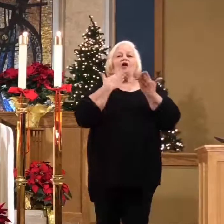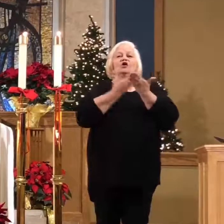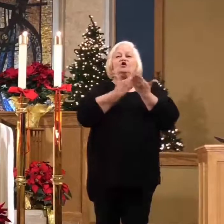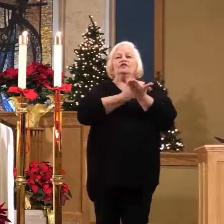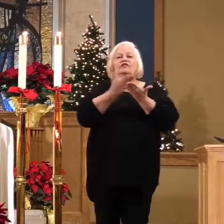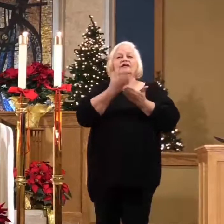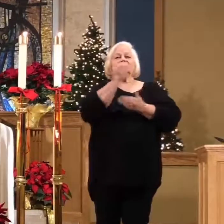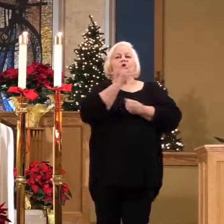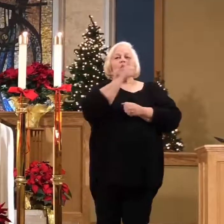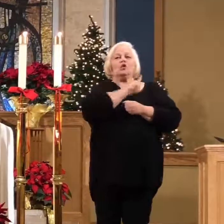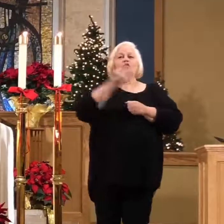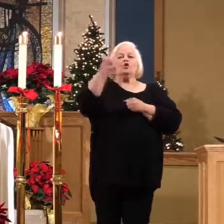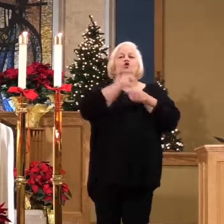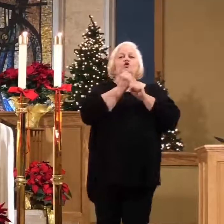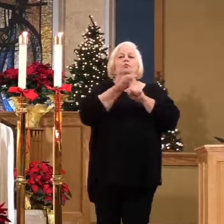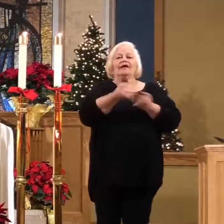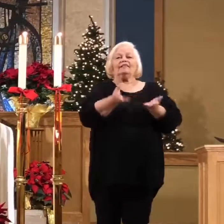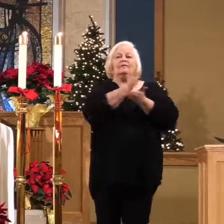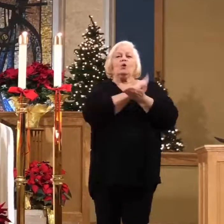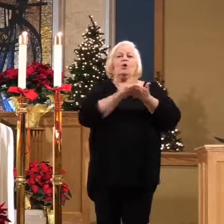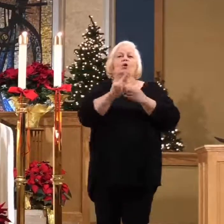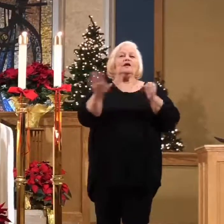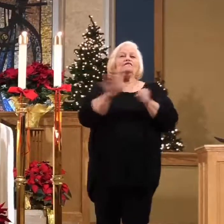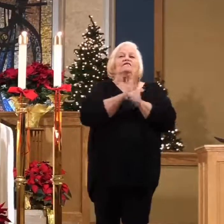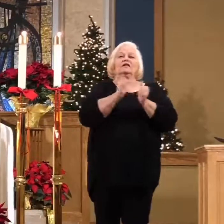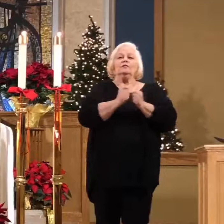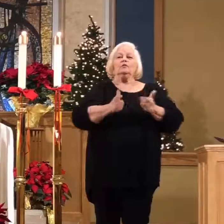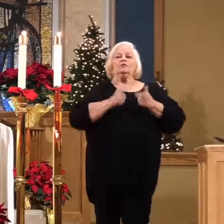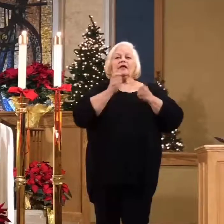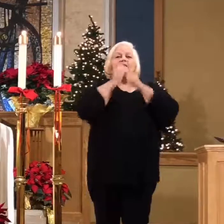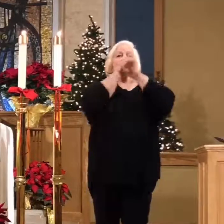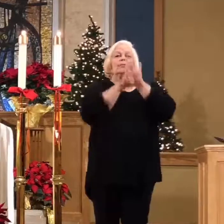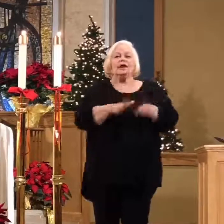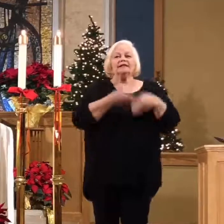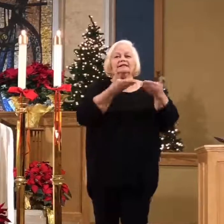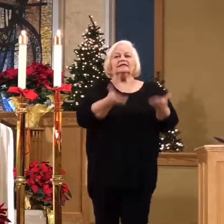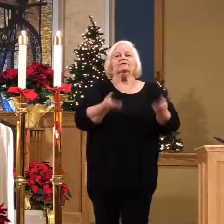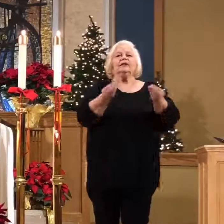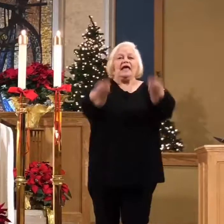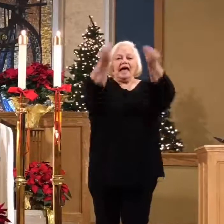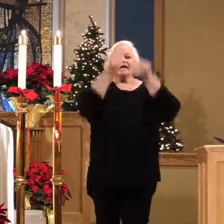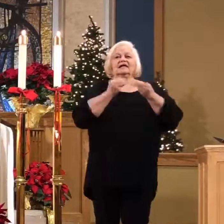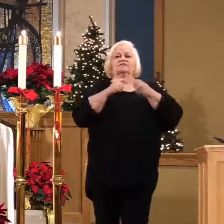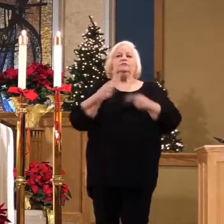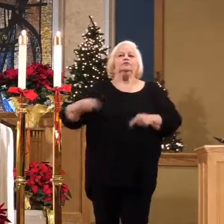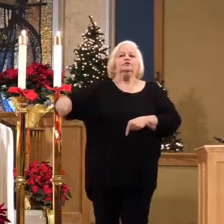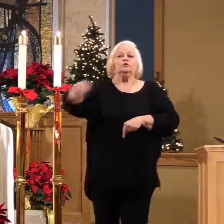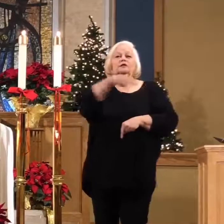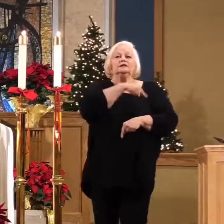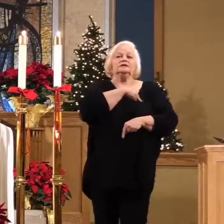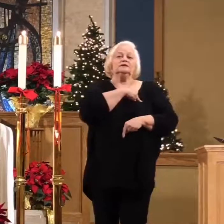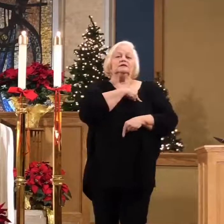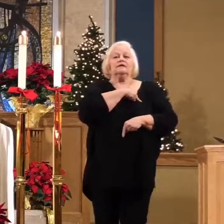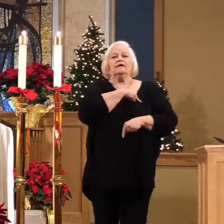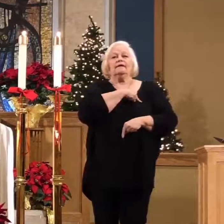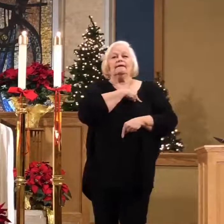Lord. You sanctify them, fill them with life, bless them, and bestow them upon us.